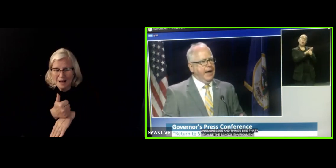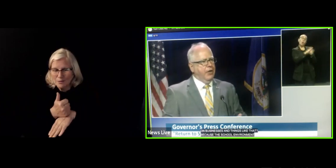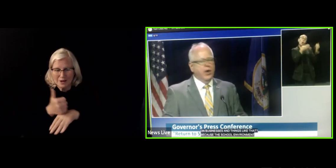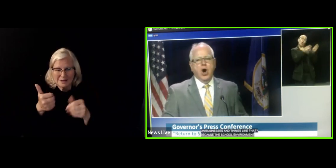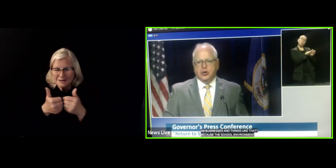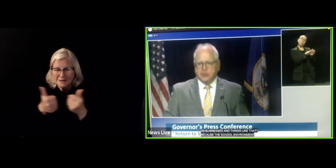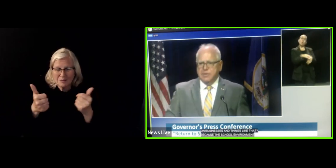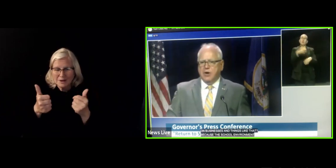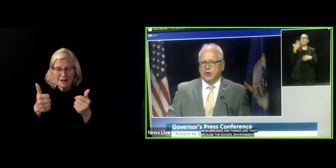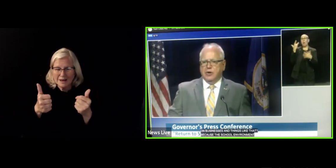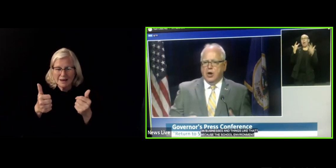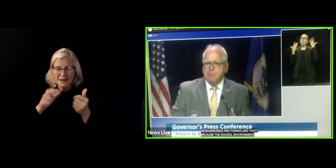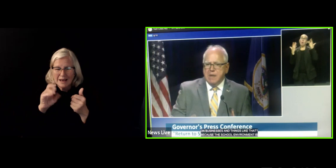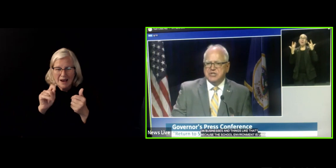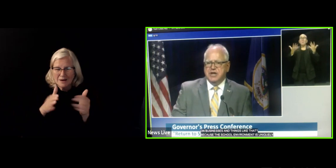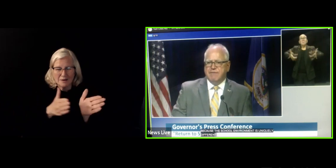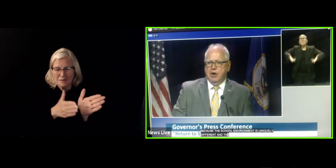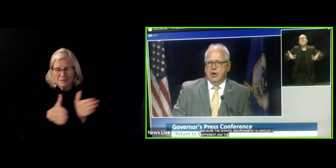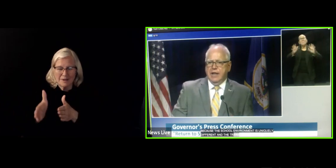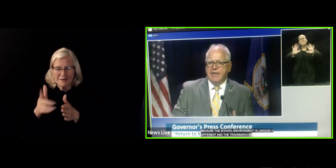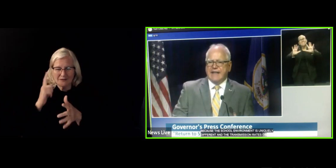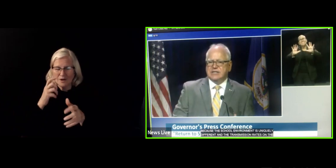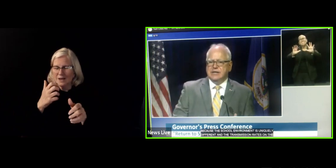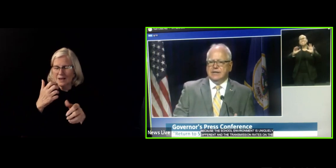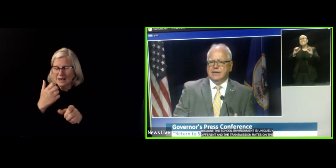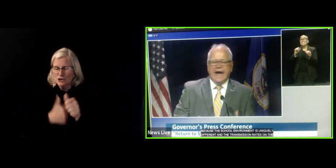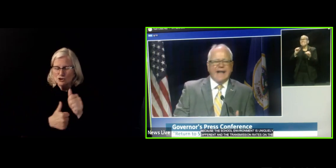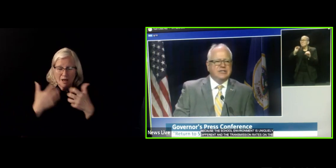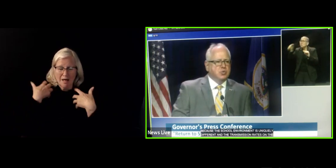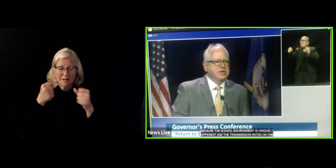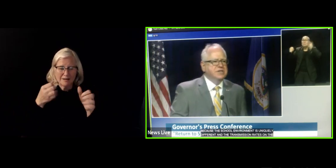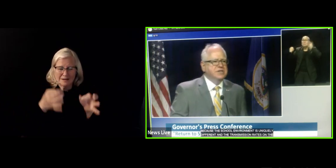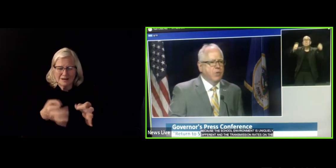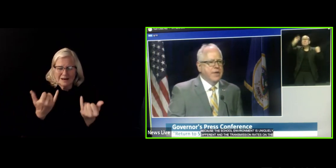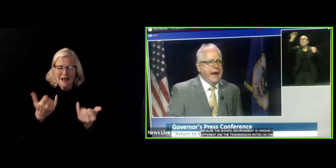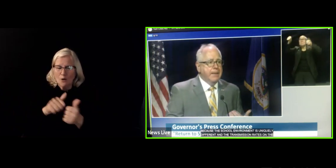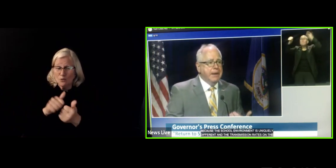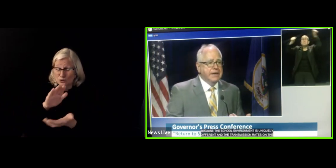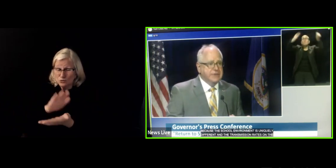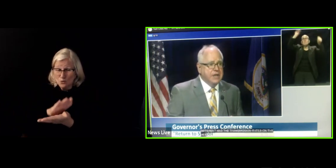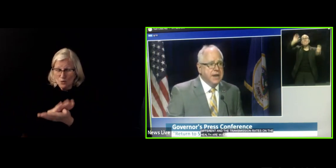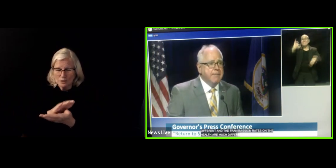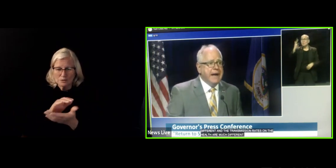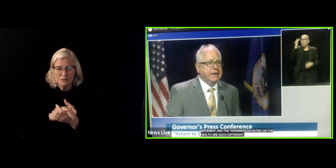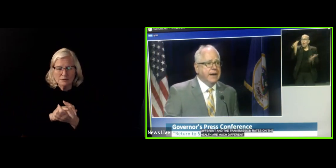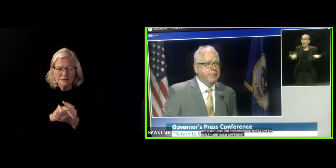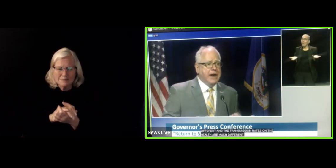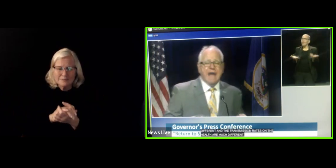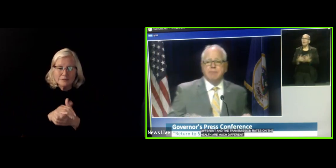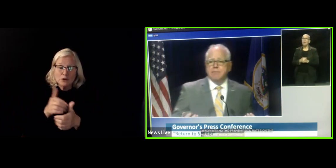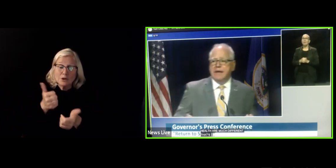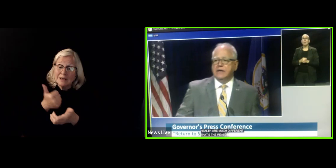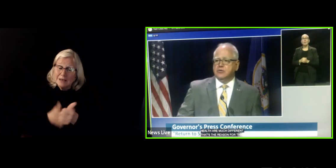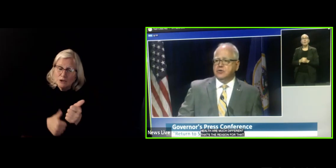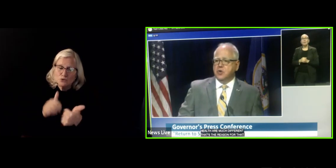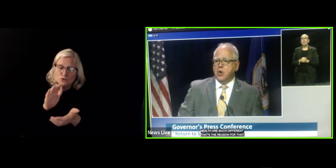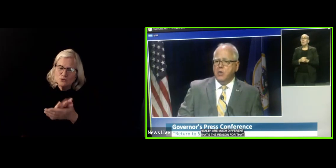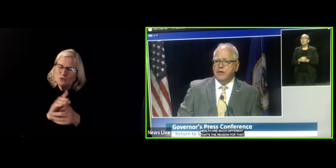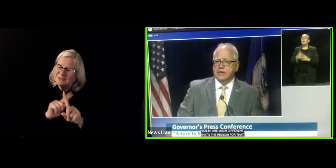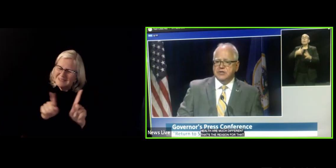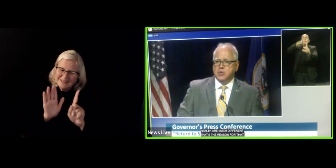the health are much different. That's the reason for that. But it does come back to that point I've been making through this